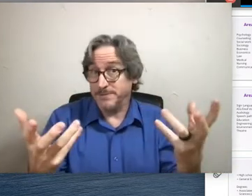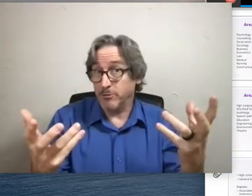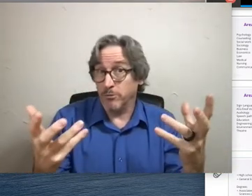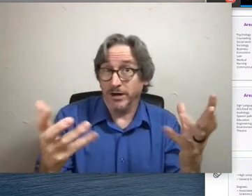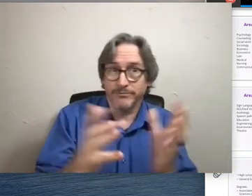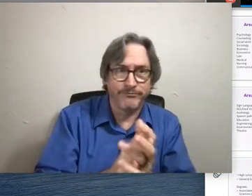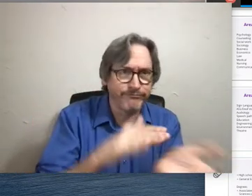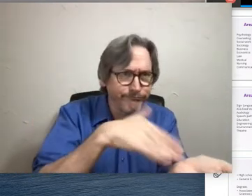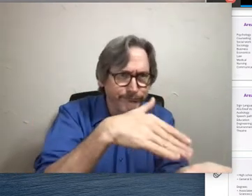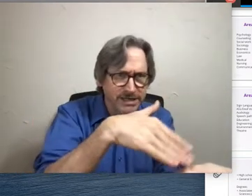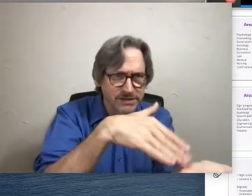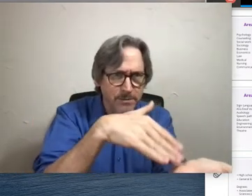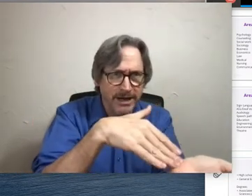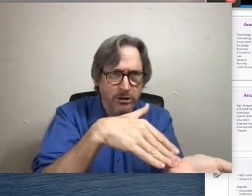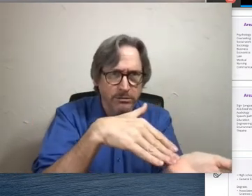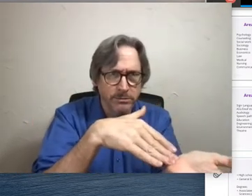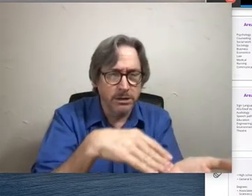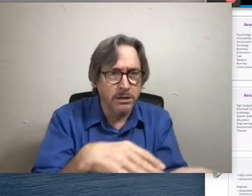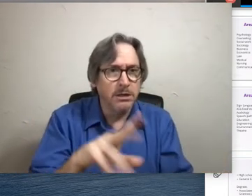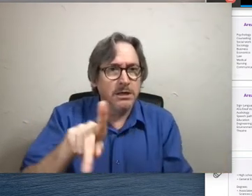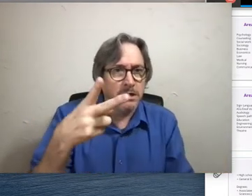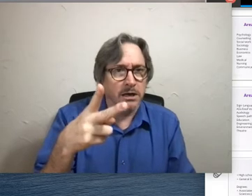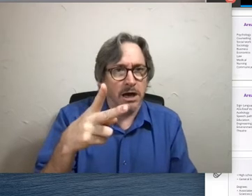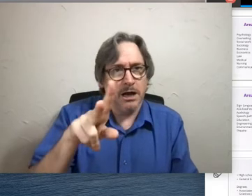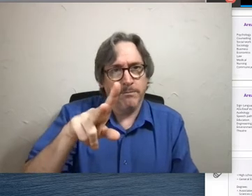let's be appropriate. This is for medical.